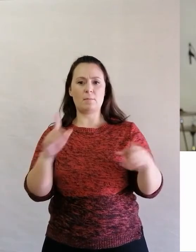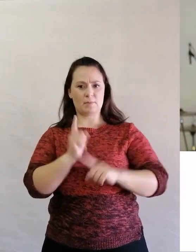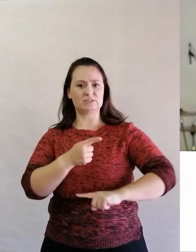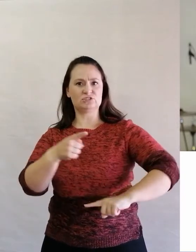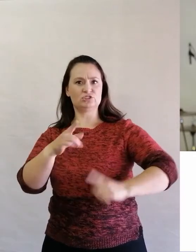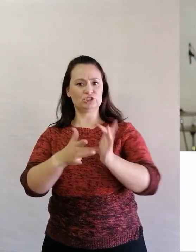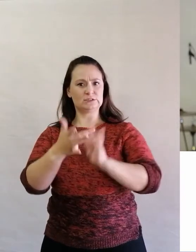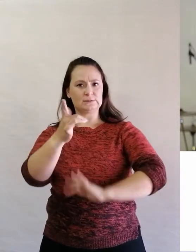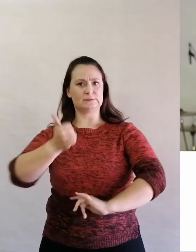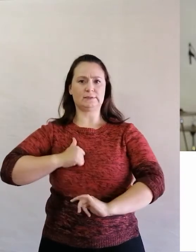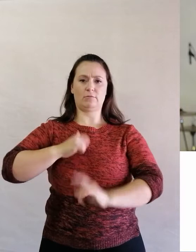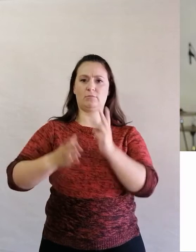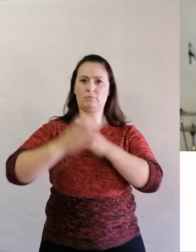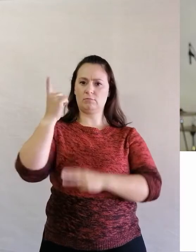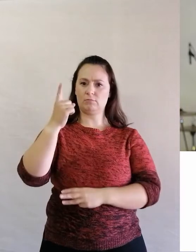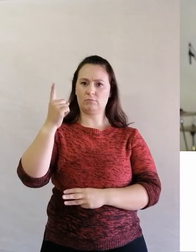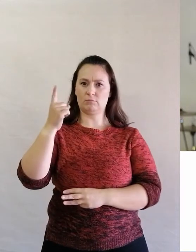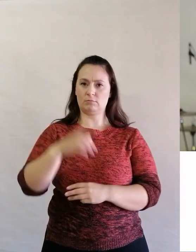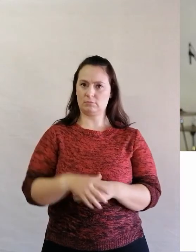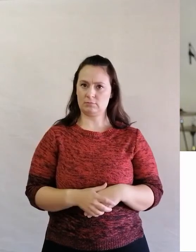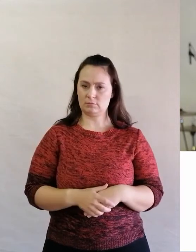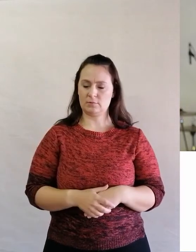was the Son of God? He'd been trained